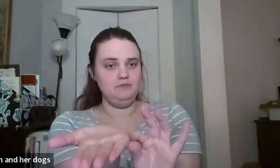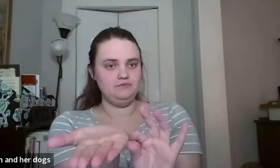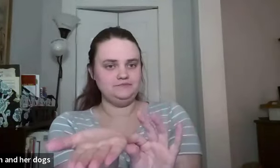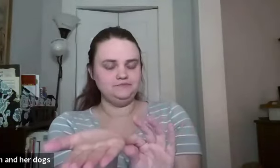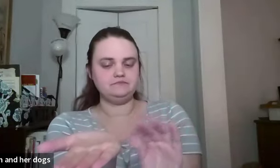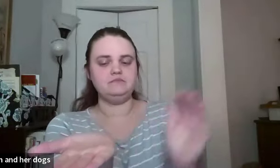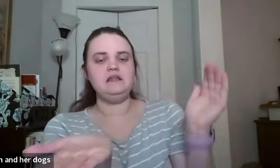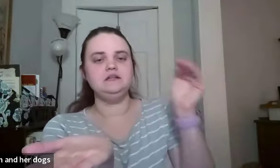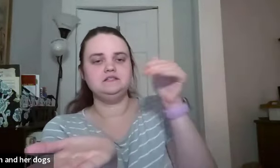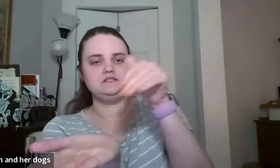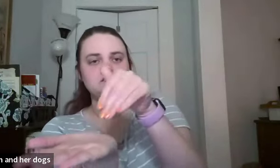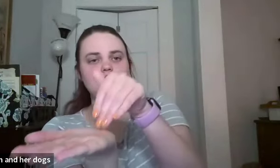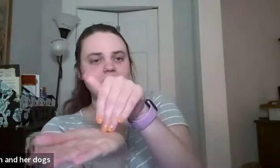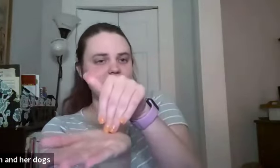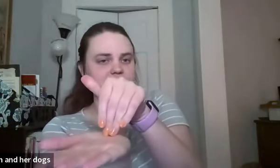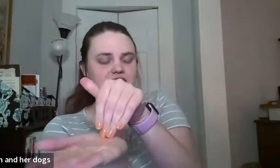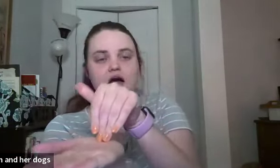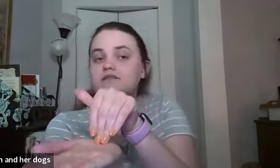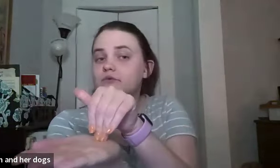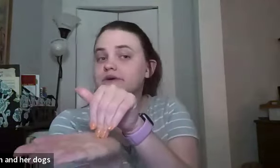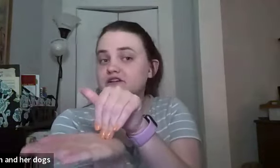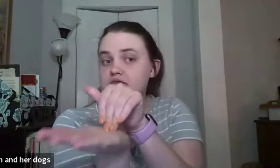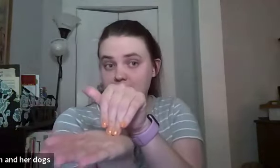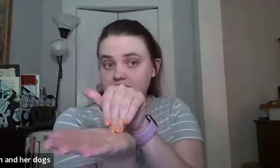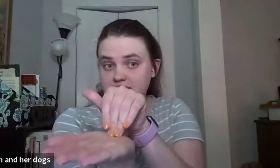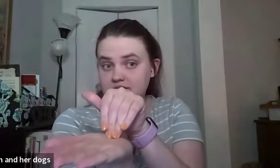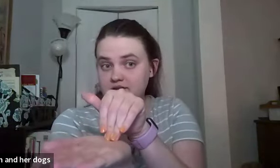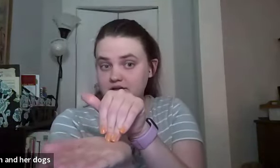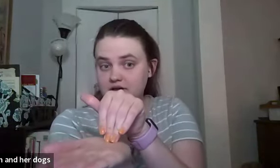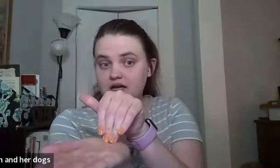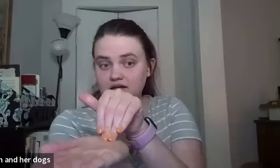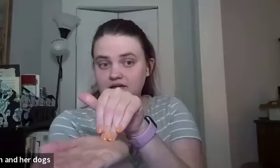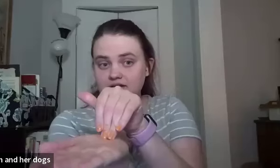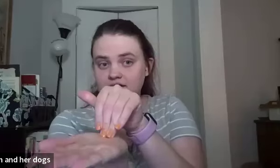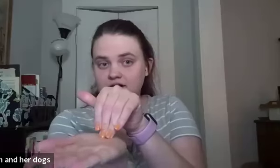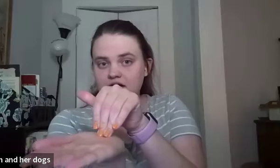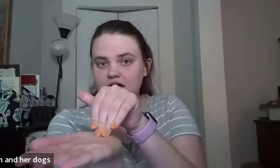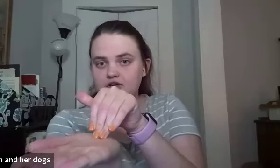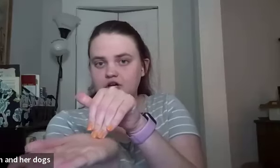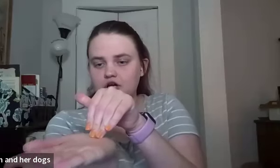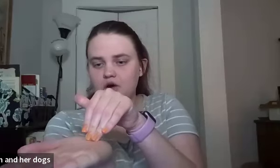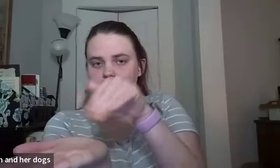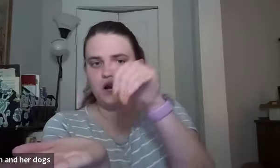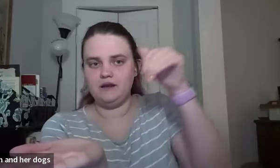up. Dominant hands, kind of like when we did our 1,000, okay? And you're going to go